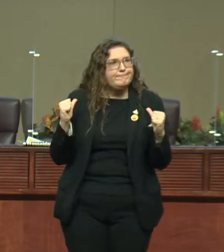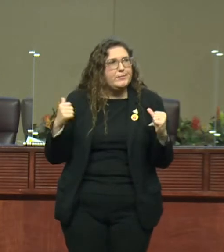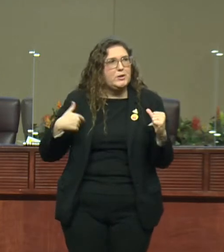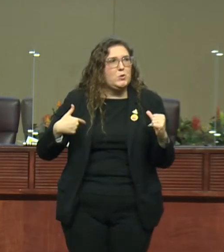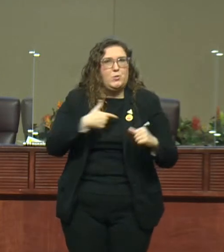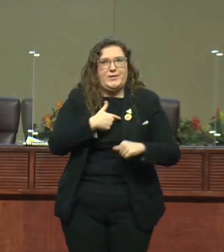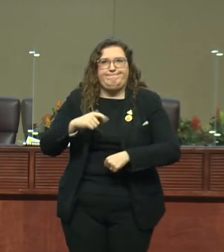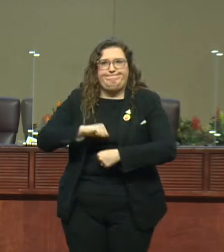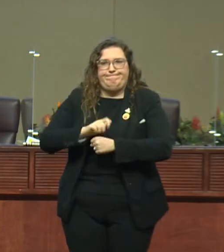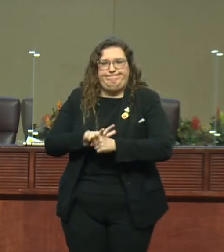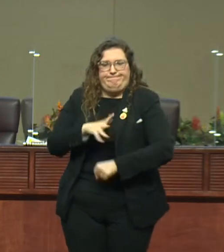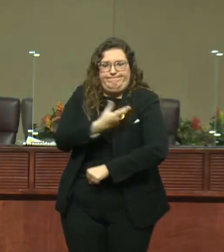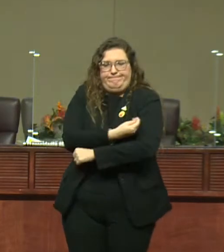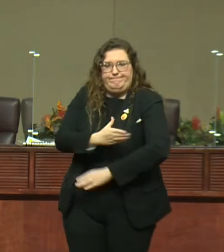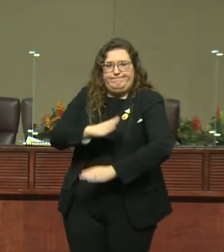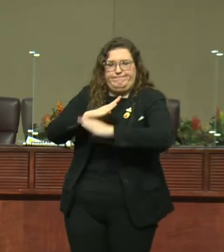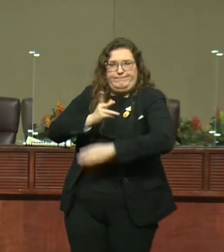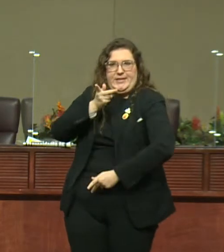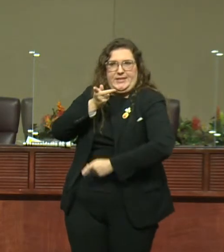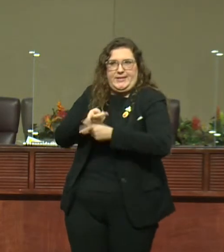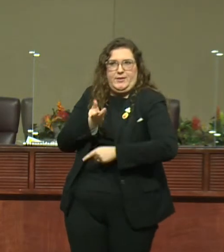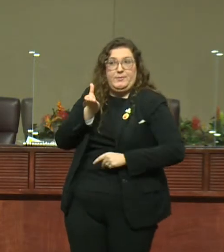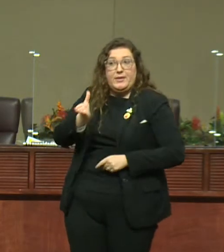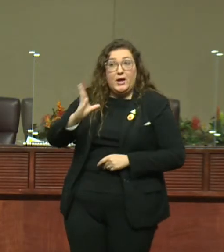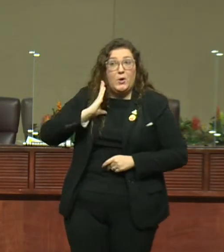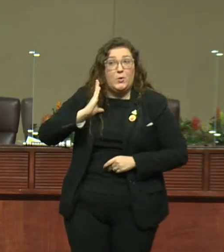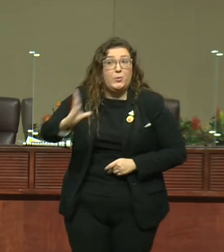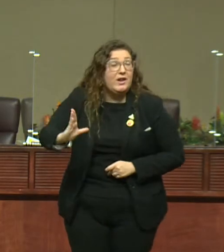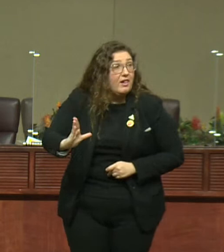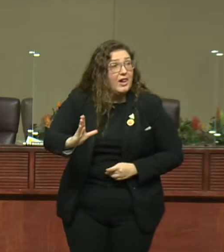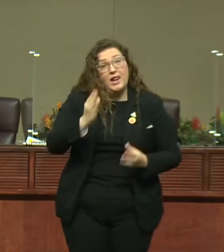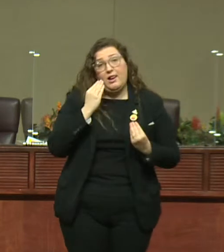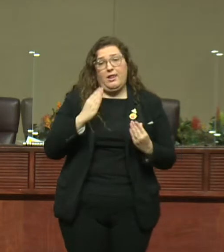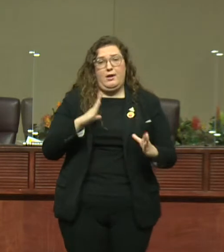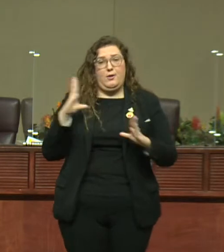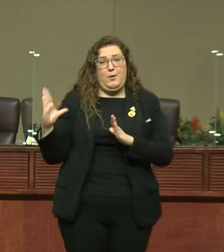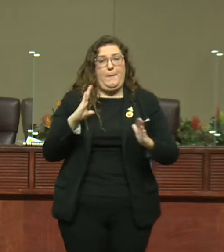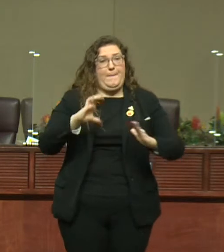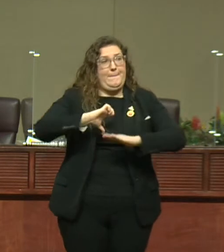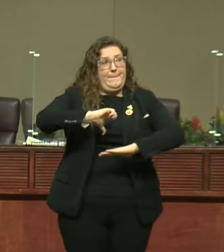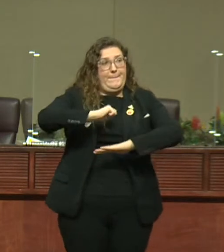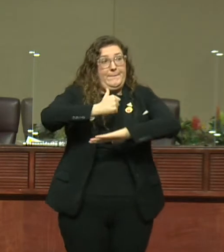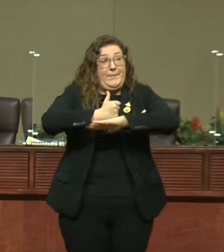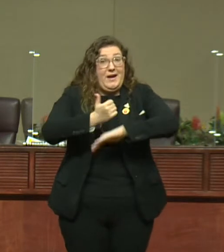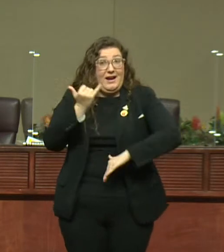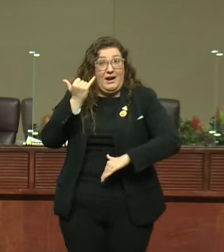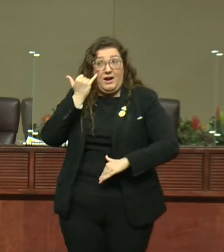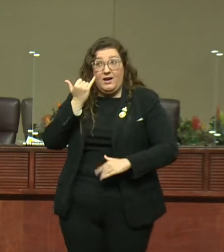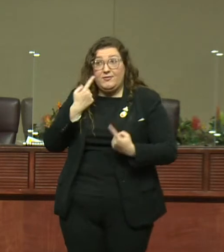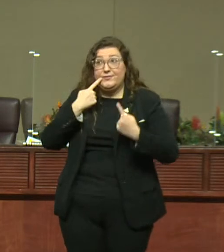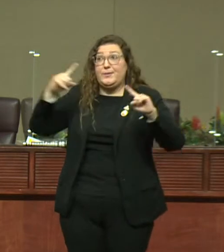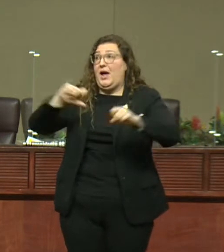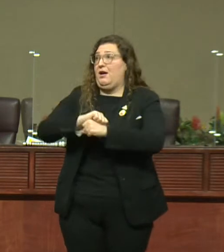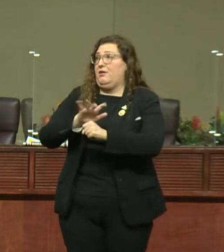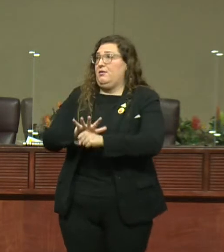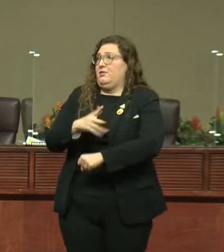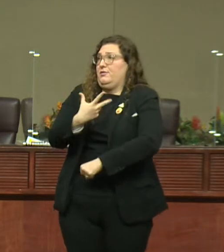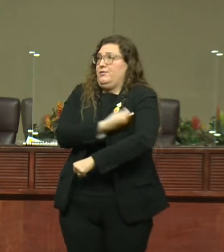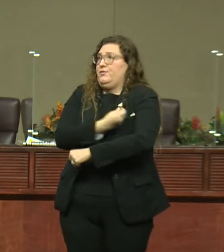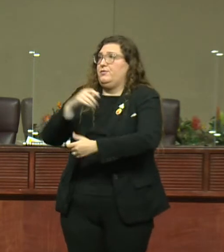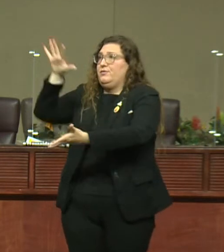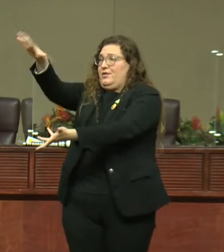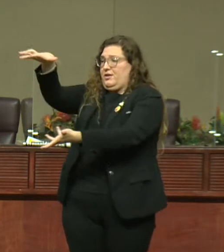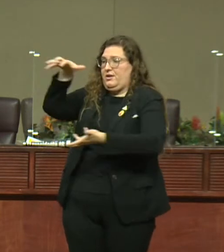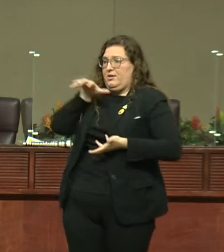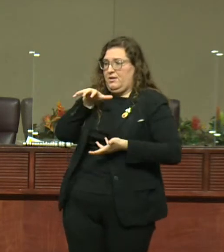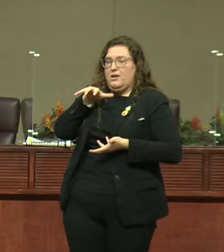vaccine. We've already got a plan in place that should we get access to the vaccine, to start a network